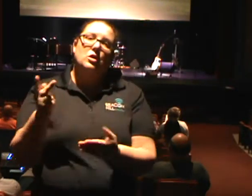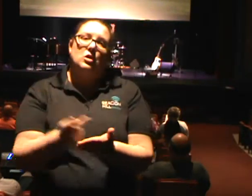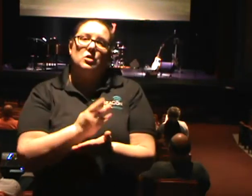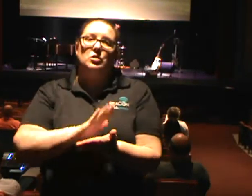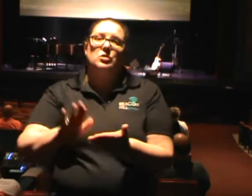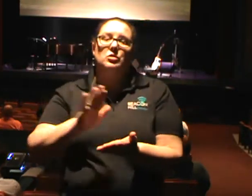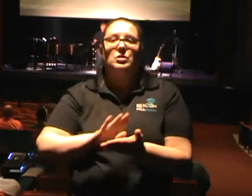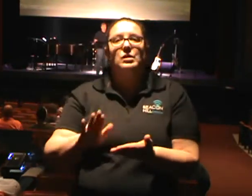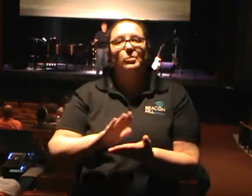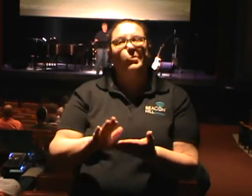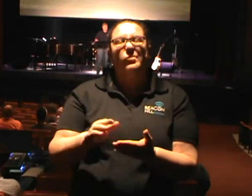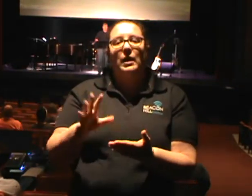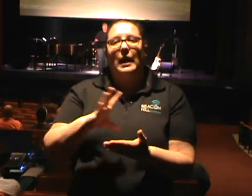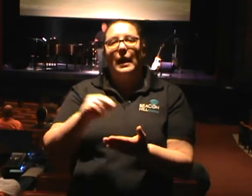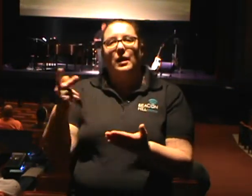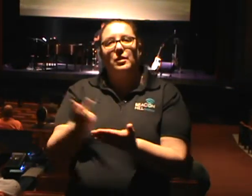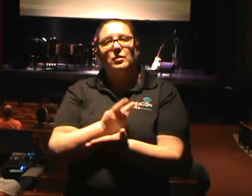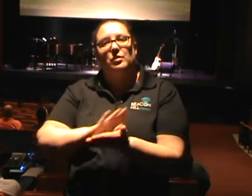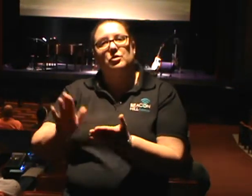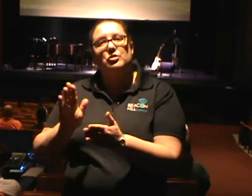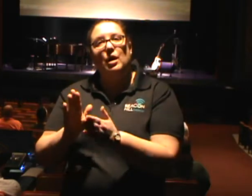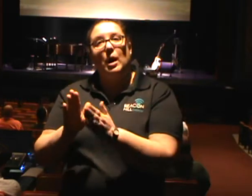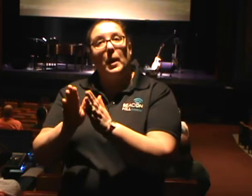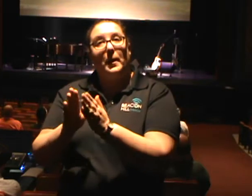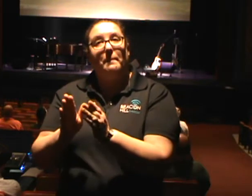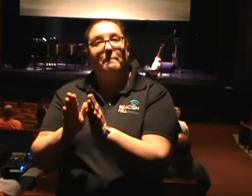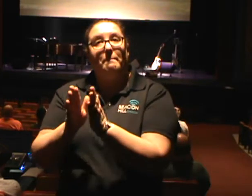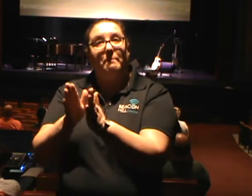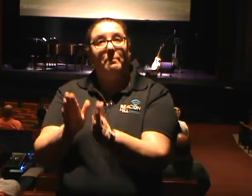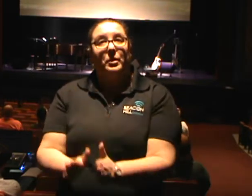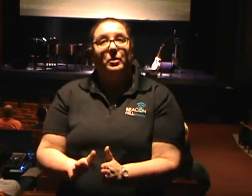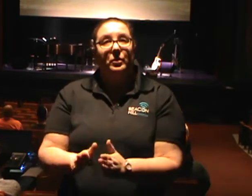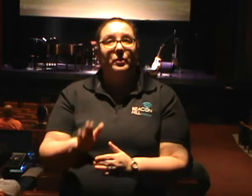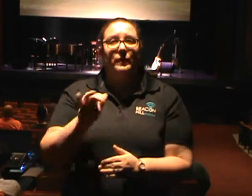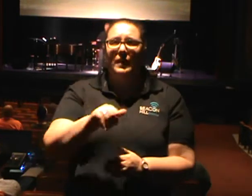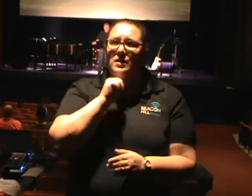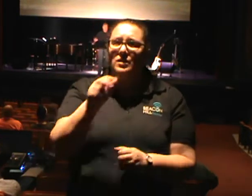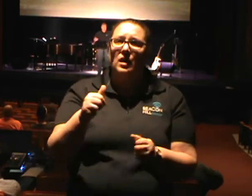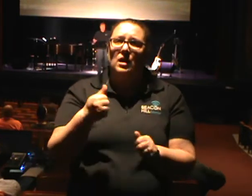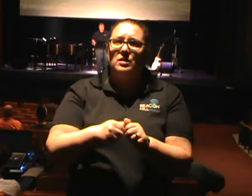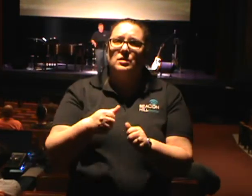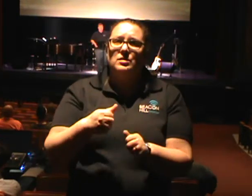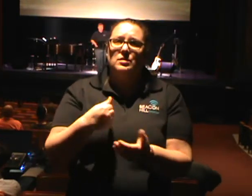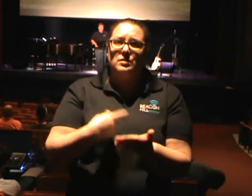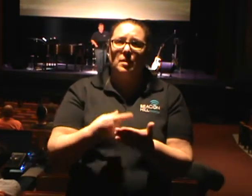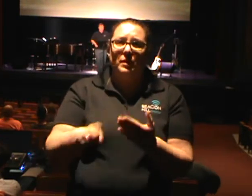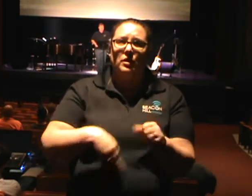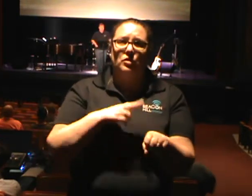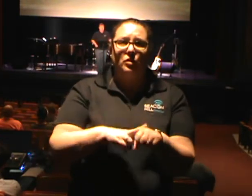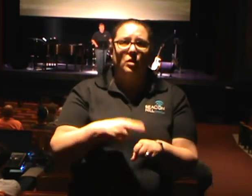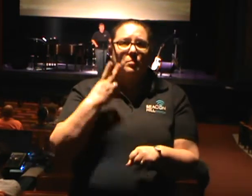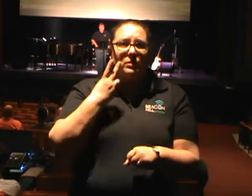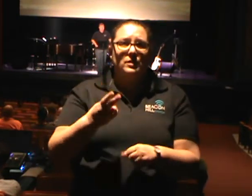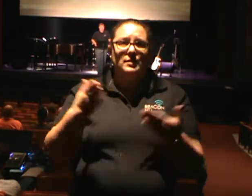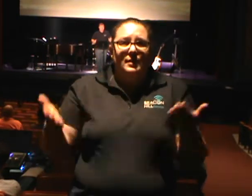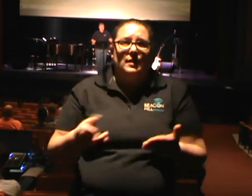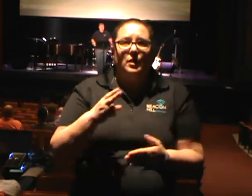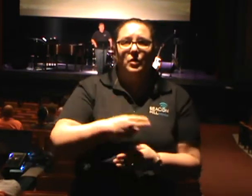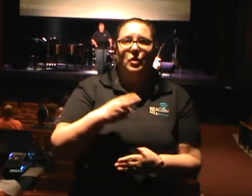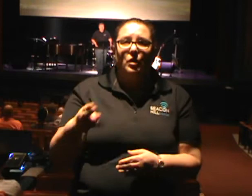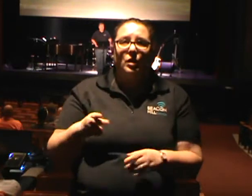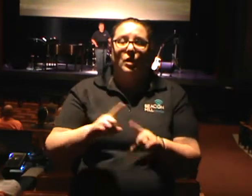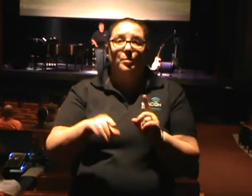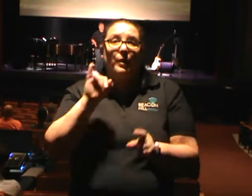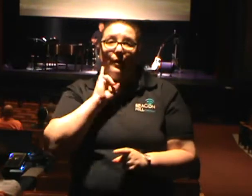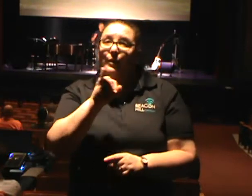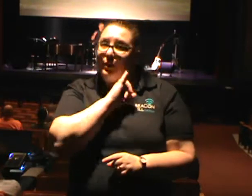sheep following a shepherd around town. This is not something that you would normally see in downtown Hopewell, Virginia. But I'm here